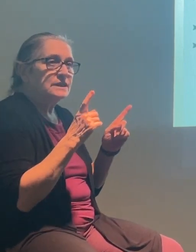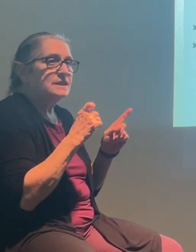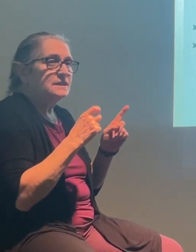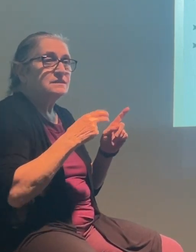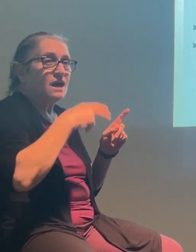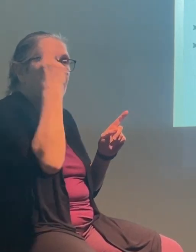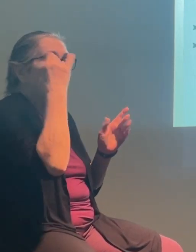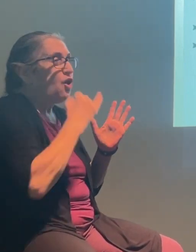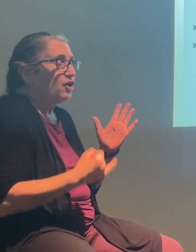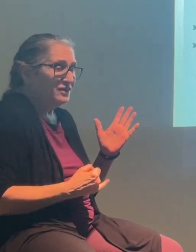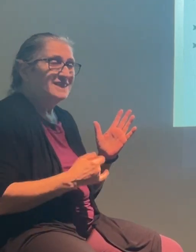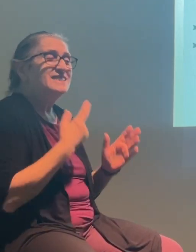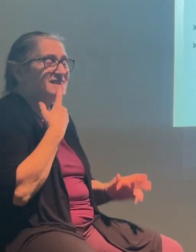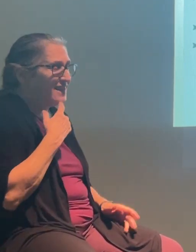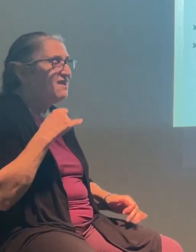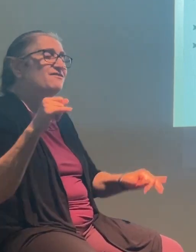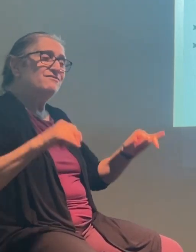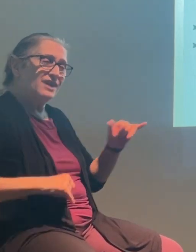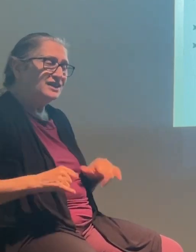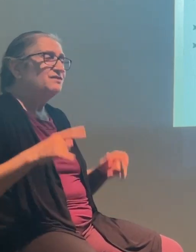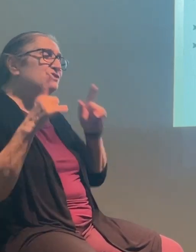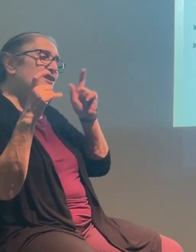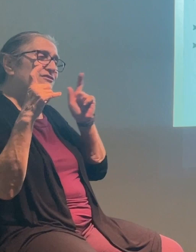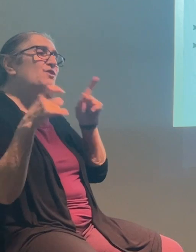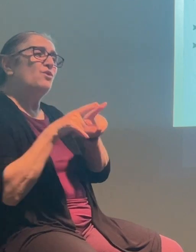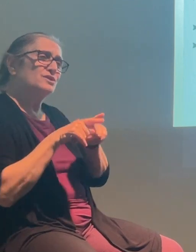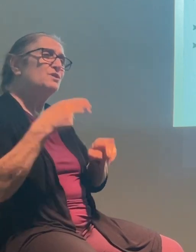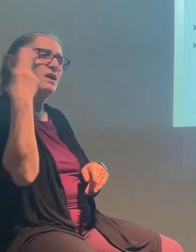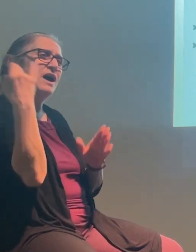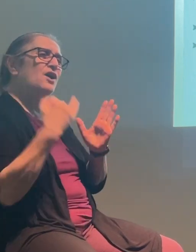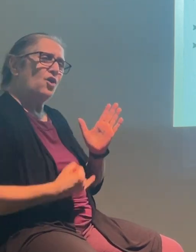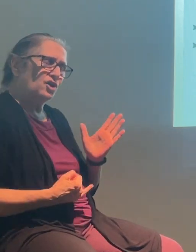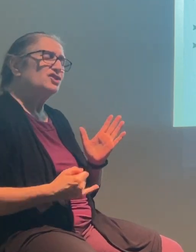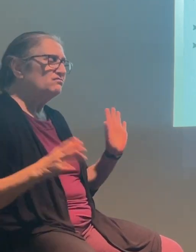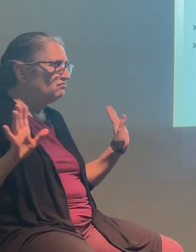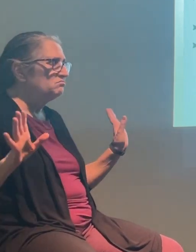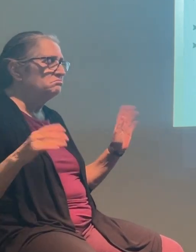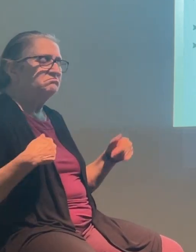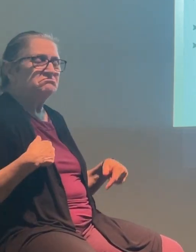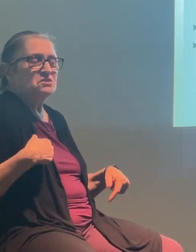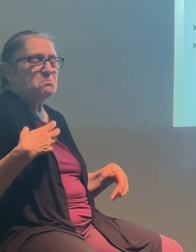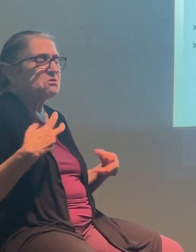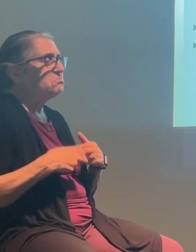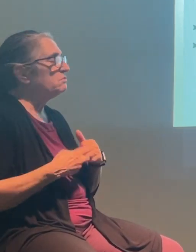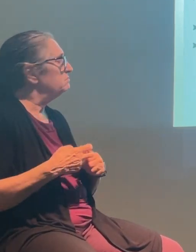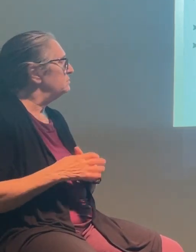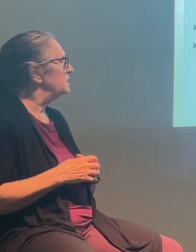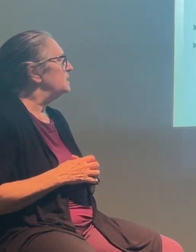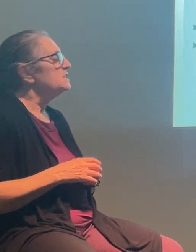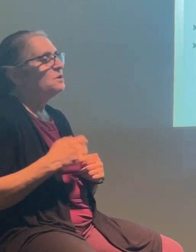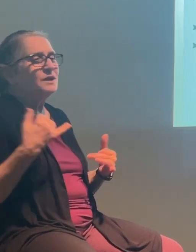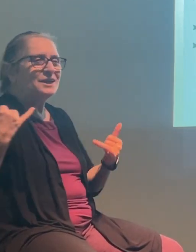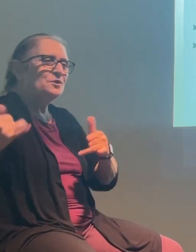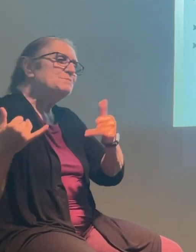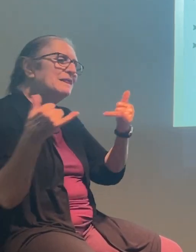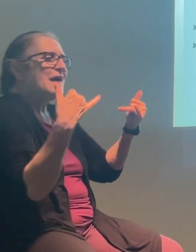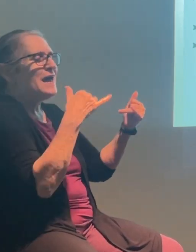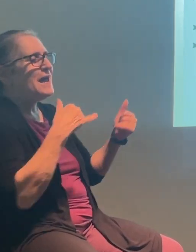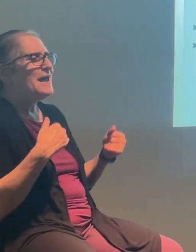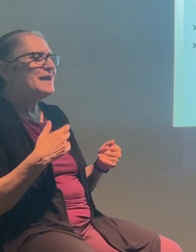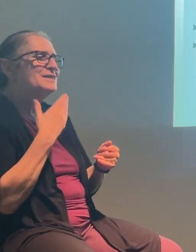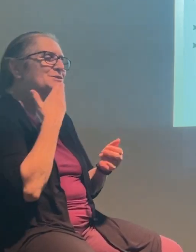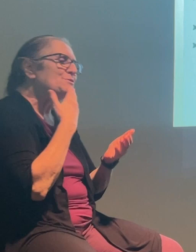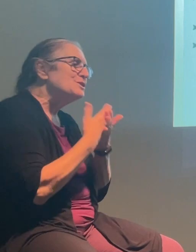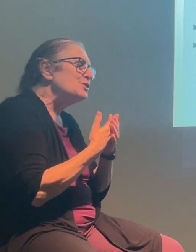hang-ups about it. So it allowed him to actually play with it, and you know, there's always a very nice psychology